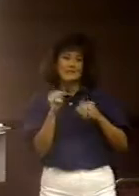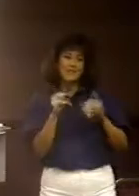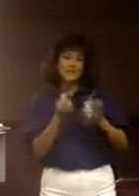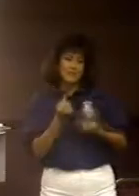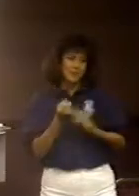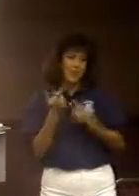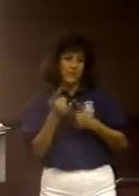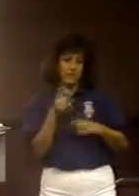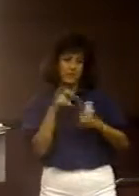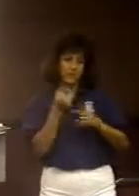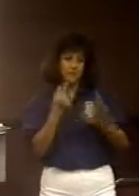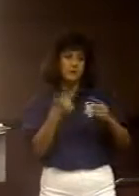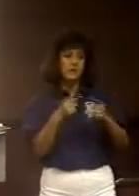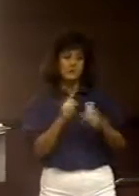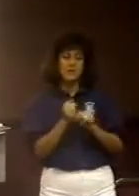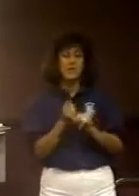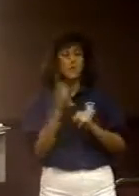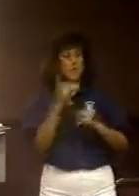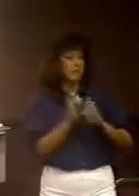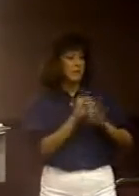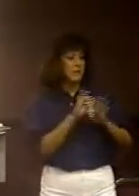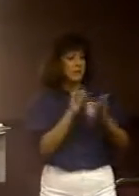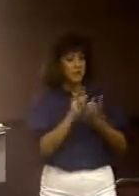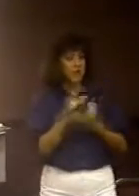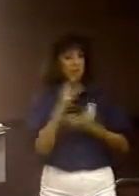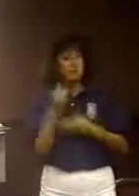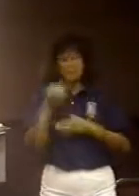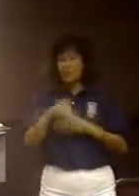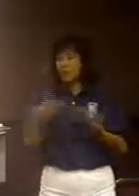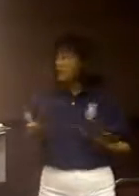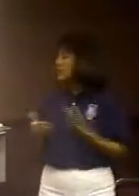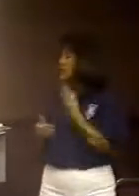so one example of that is down here,